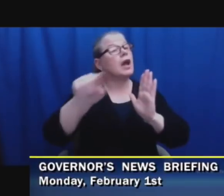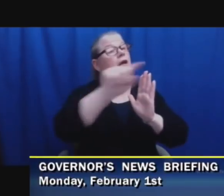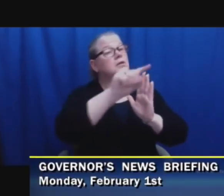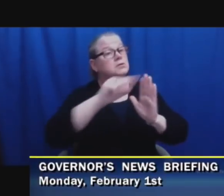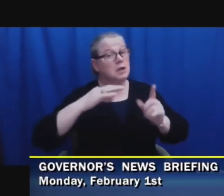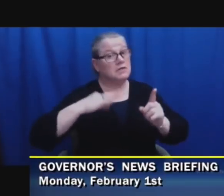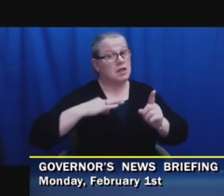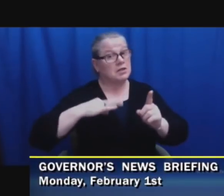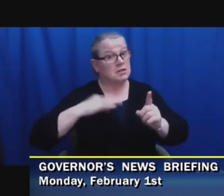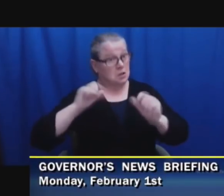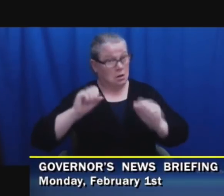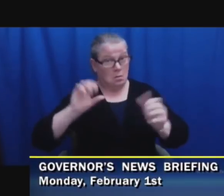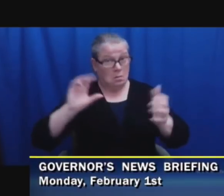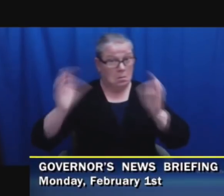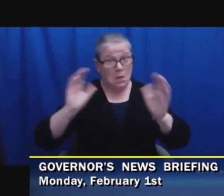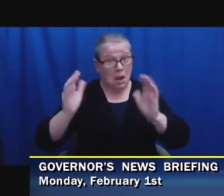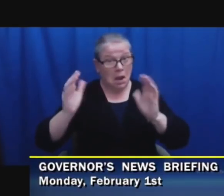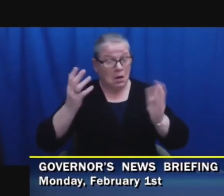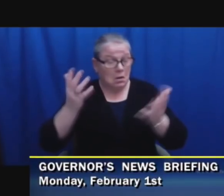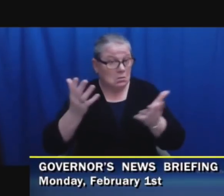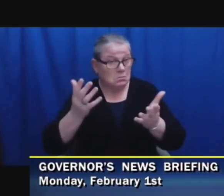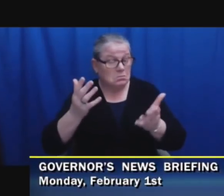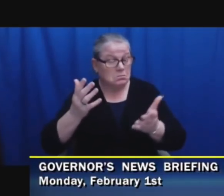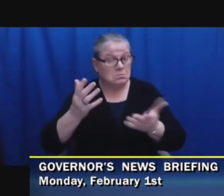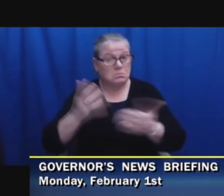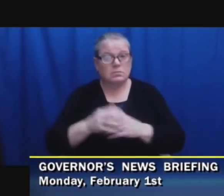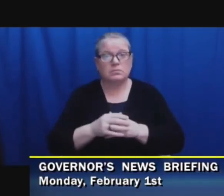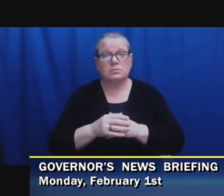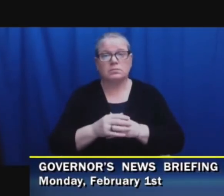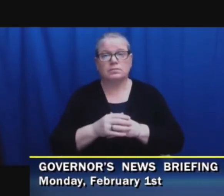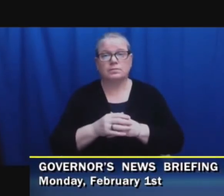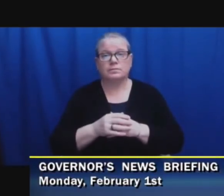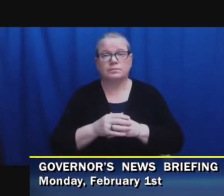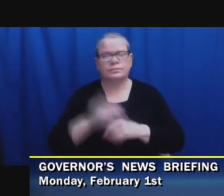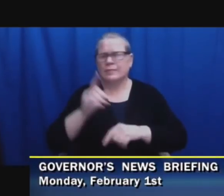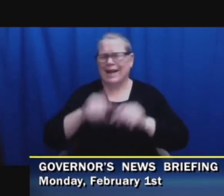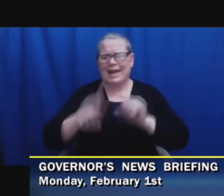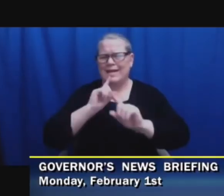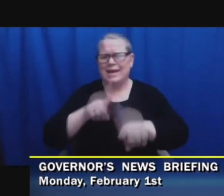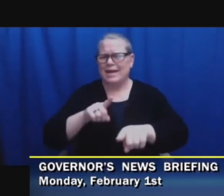I can't speak to that. I can't speak to the fact that the volunteerism